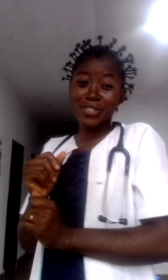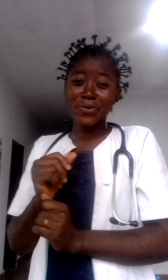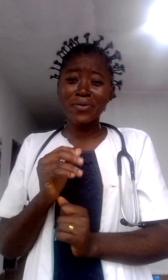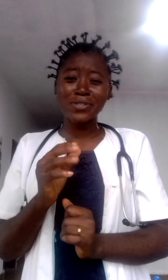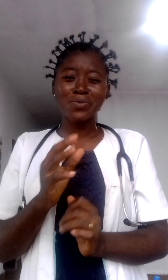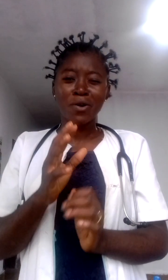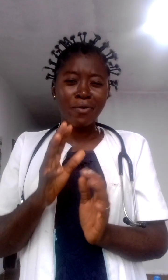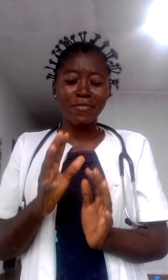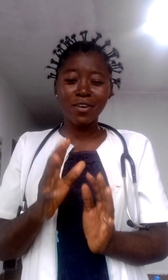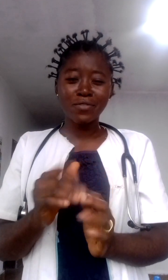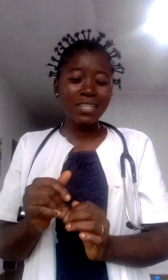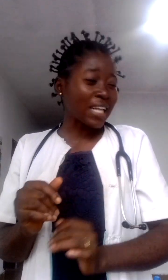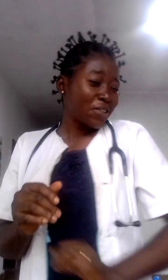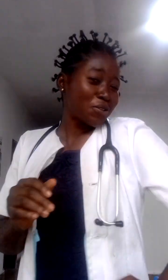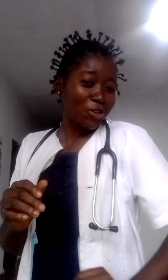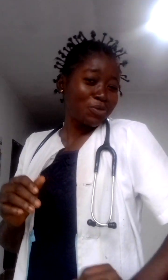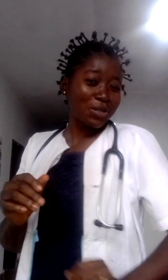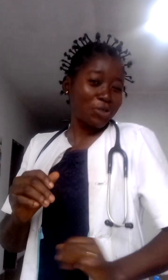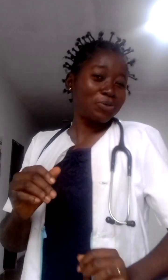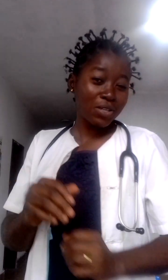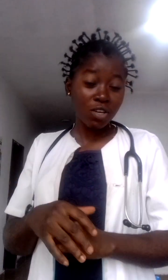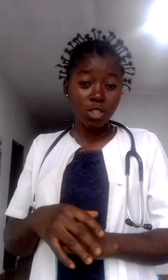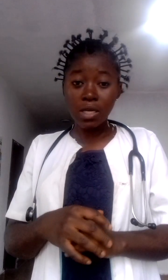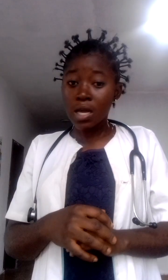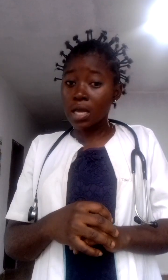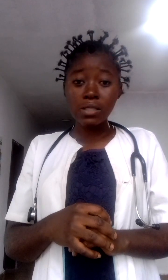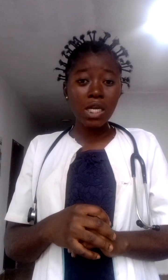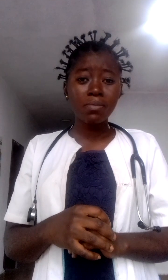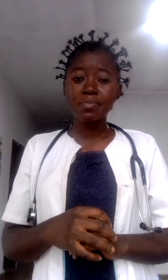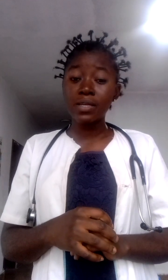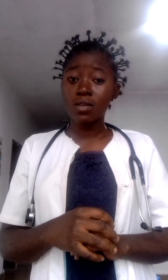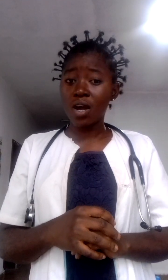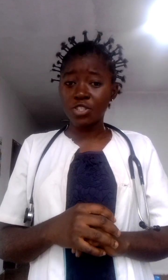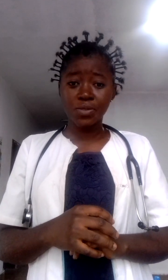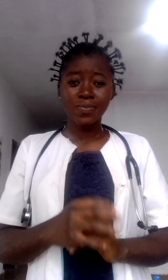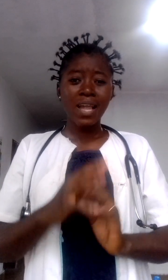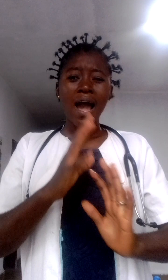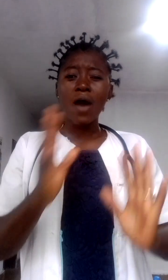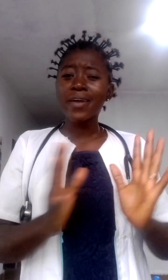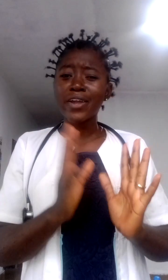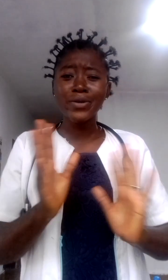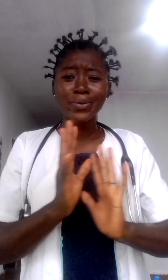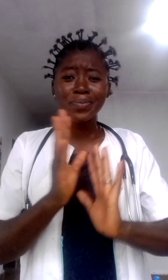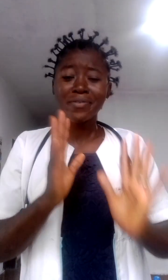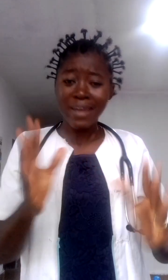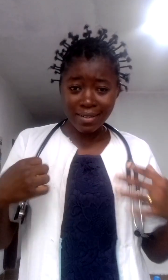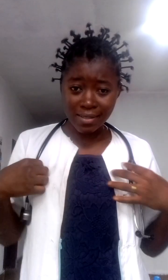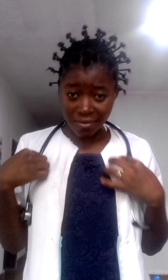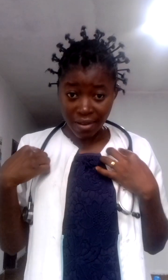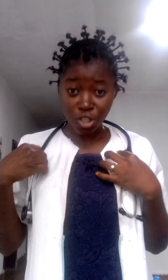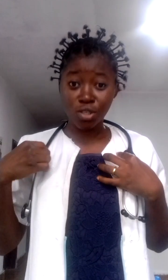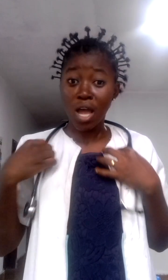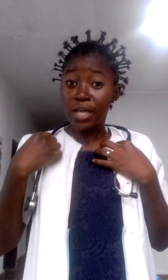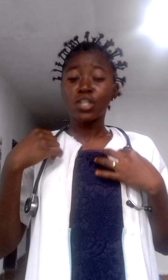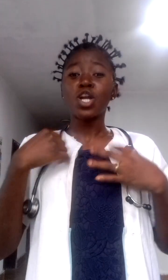When we're small, we're fond of doing that. Not touch me, not touch me, not touch me. It's not about being touched. How can you prevent this infection? The